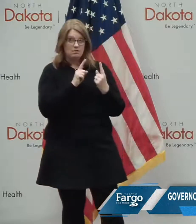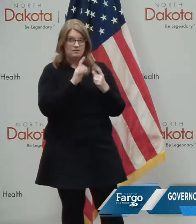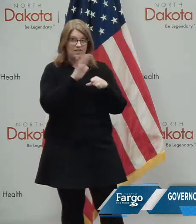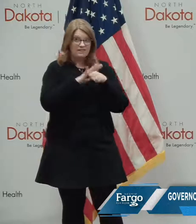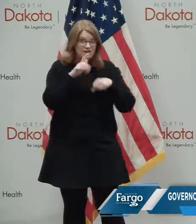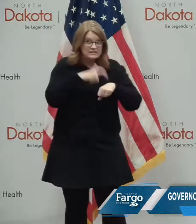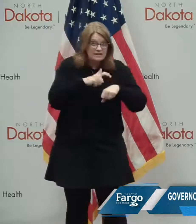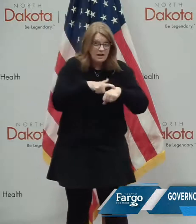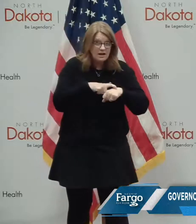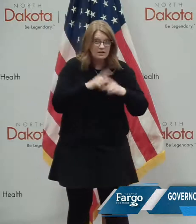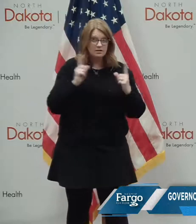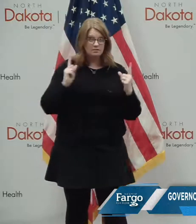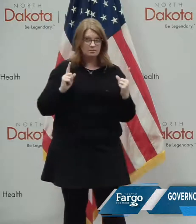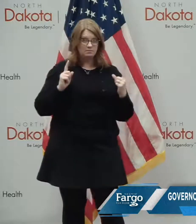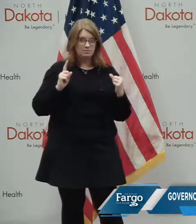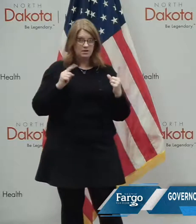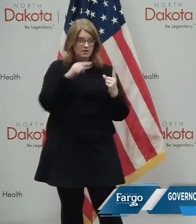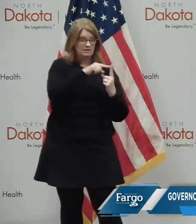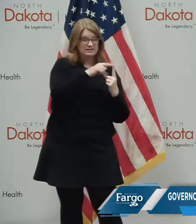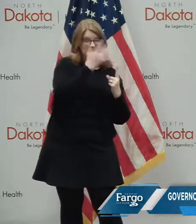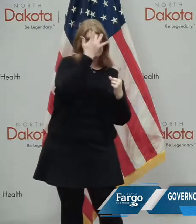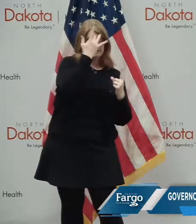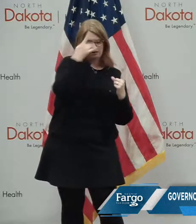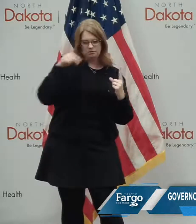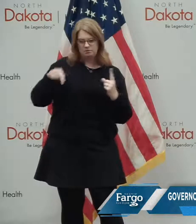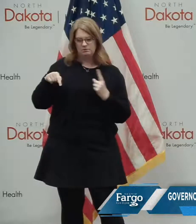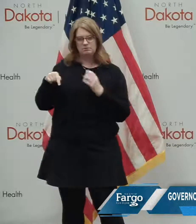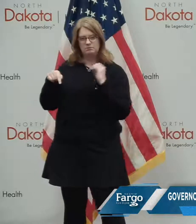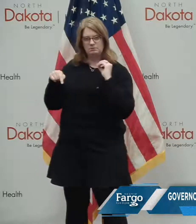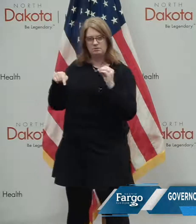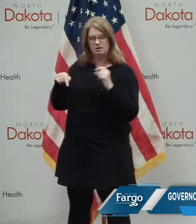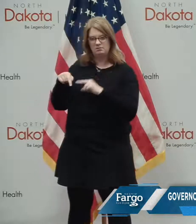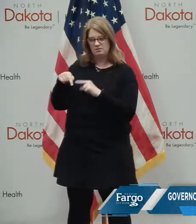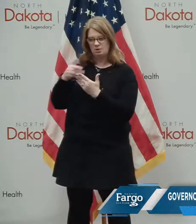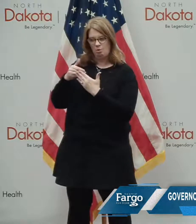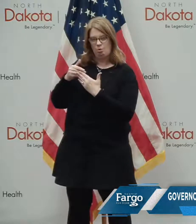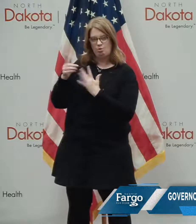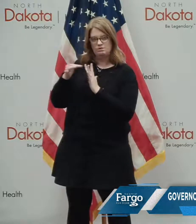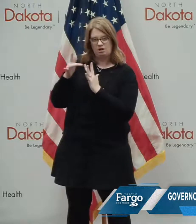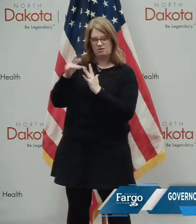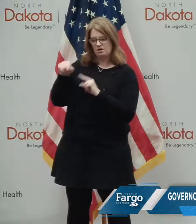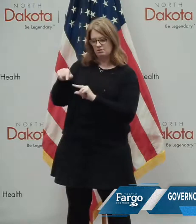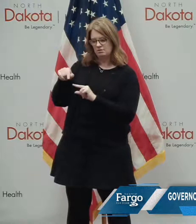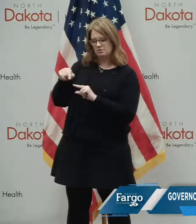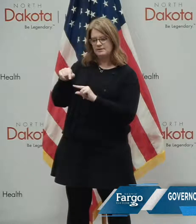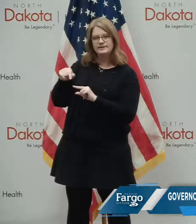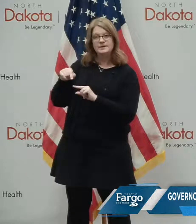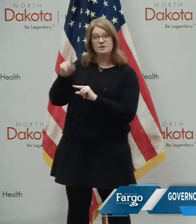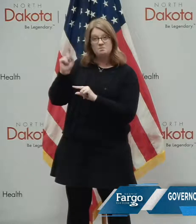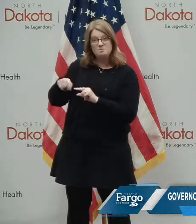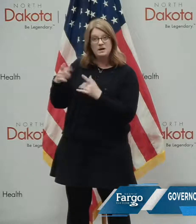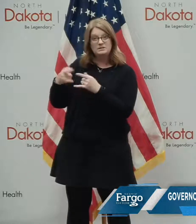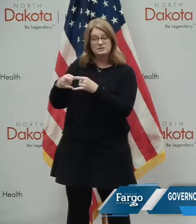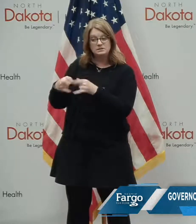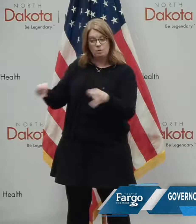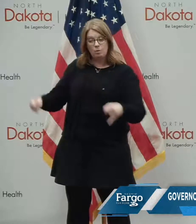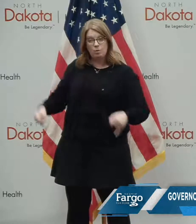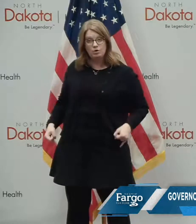contact will not need to self-quarantine at home, but instead we will ask this close contact